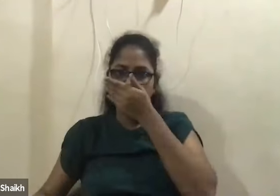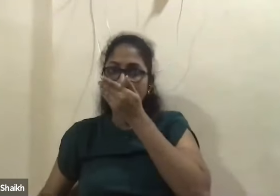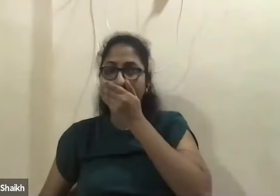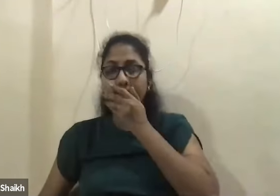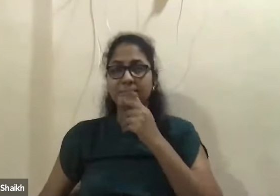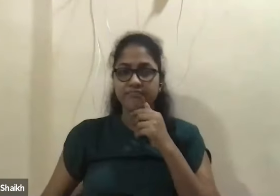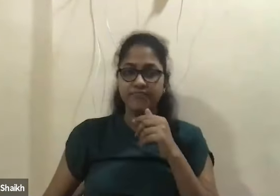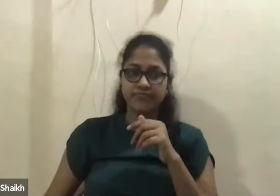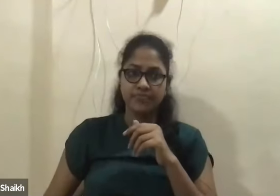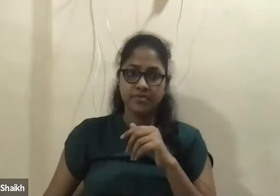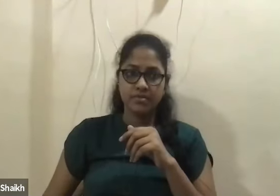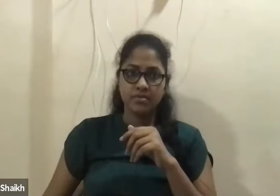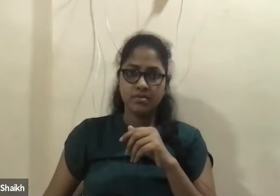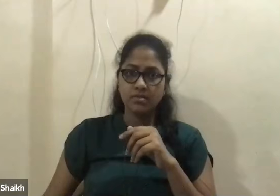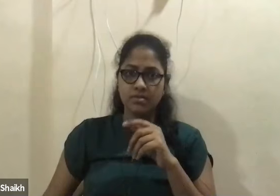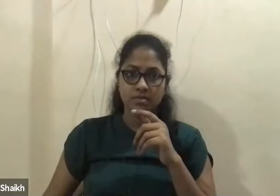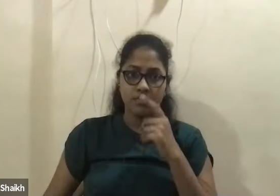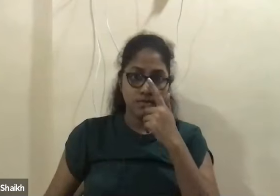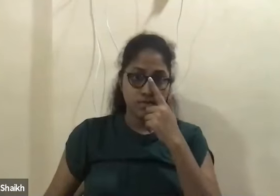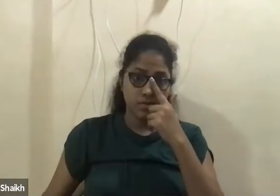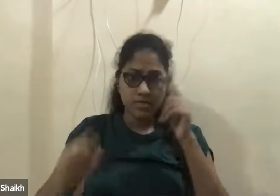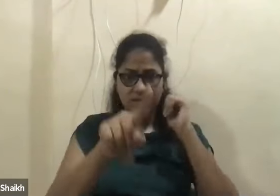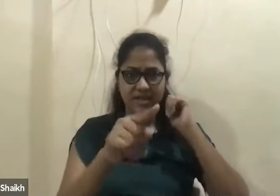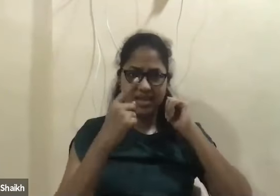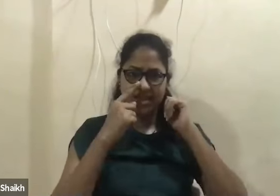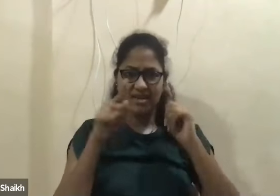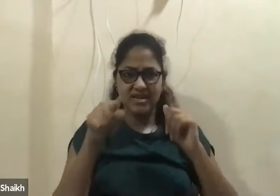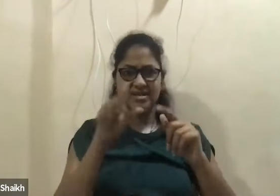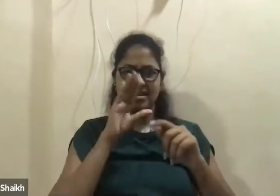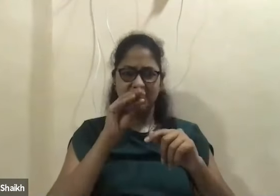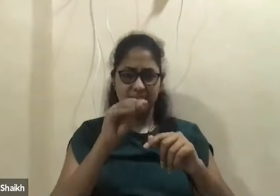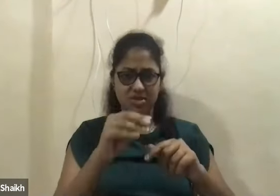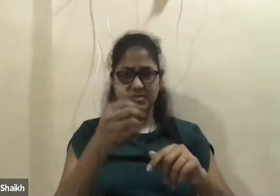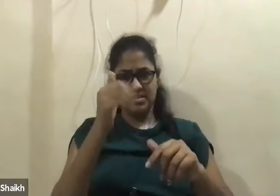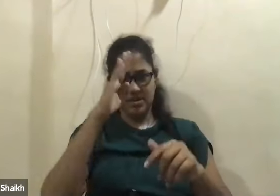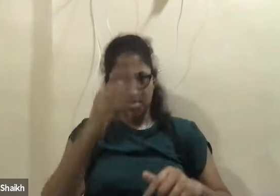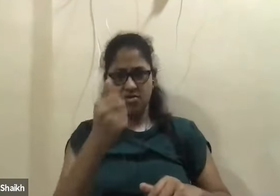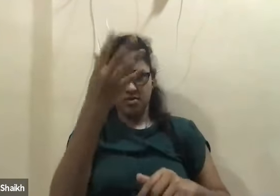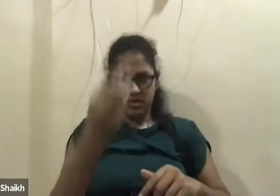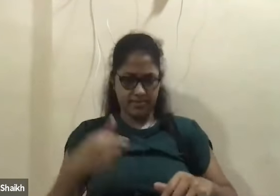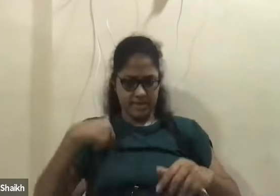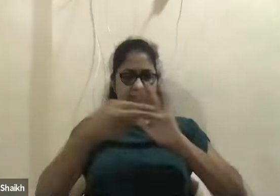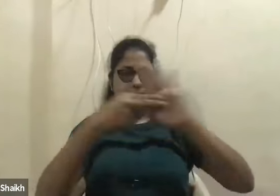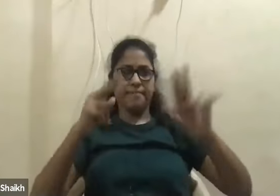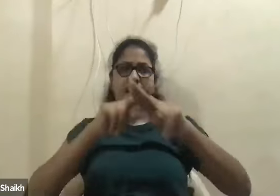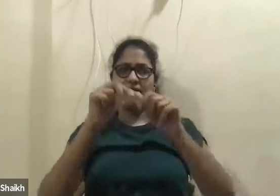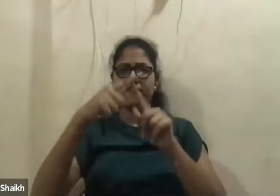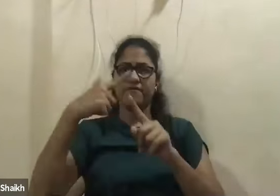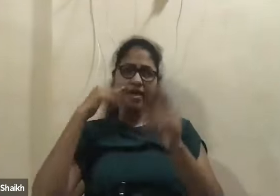Yes. Excuse me, sir. Hello, good evening. My name is Fatima. Yes, Hello. Fatima, please go